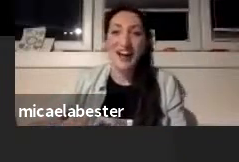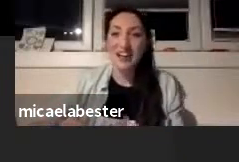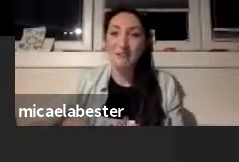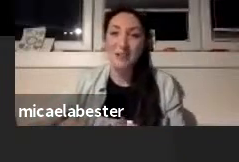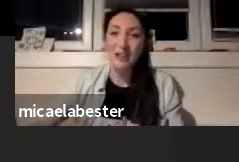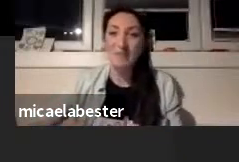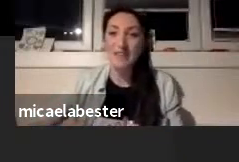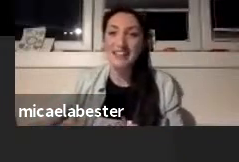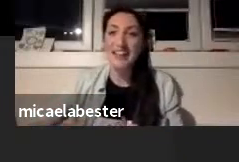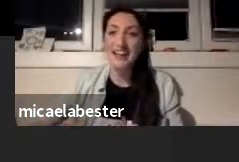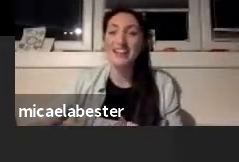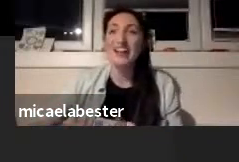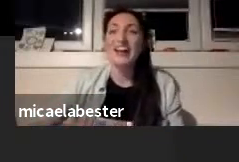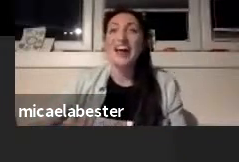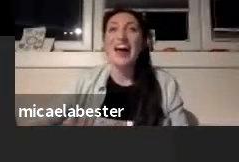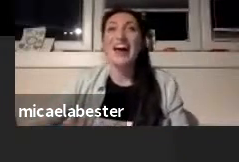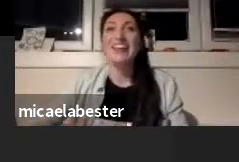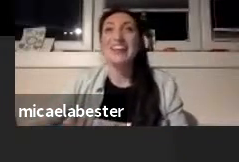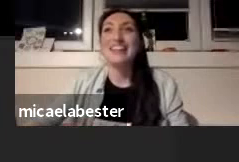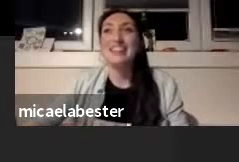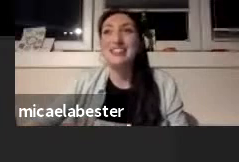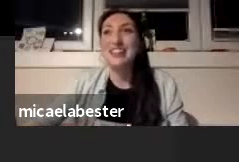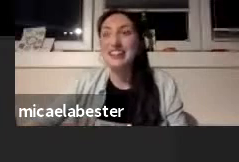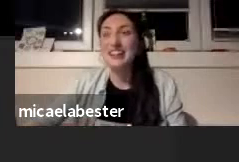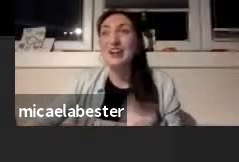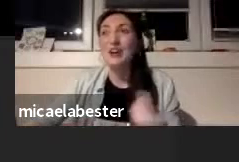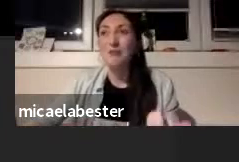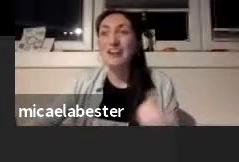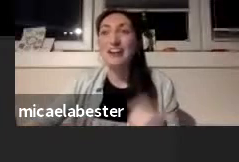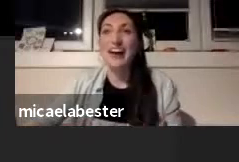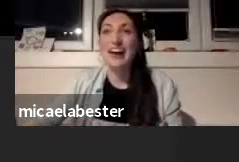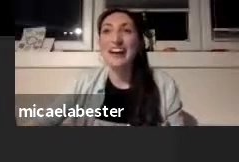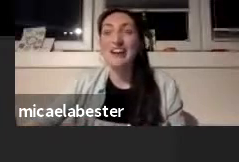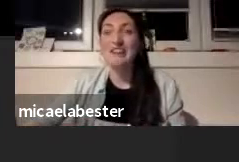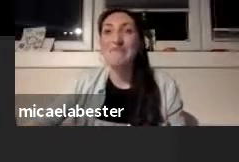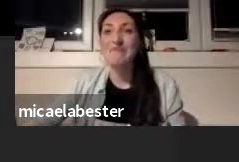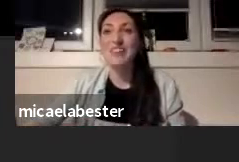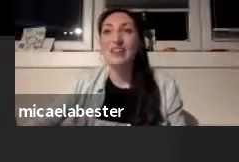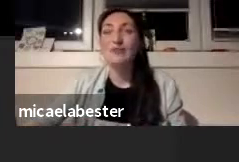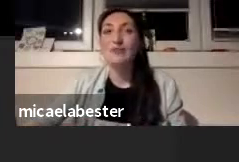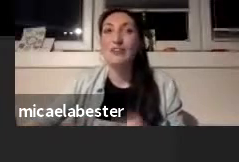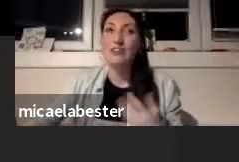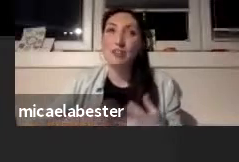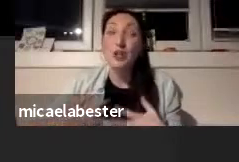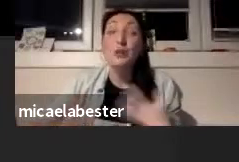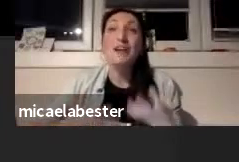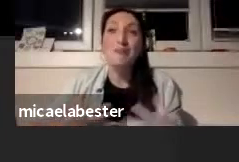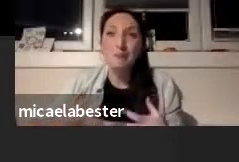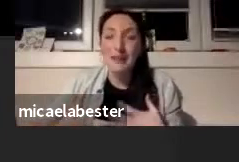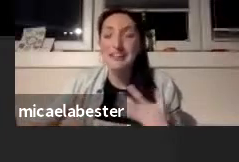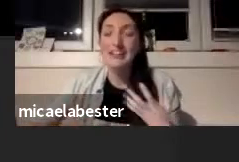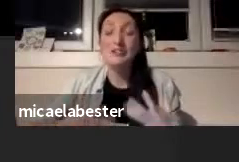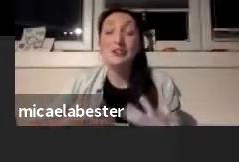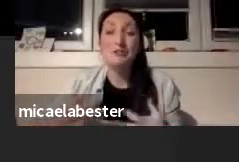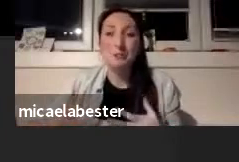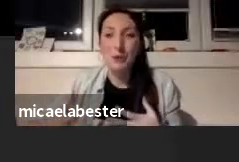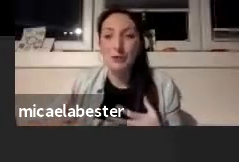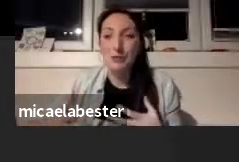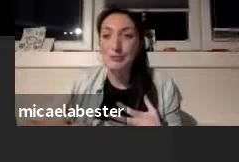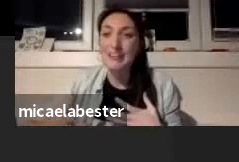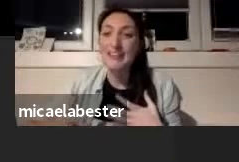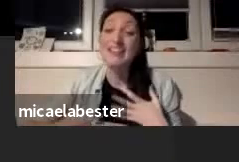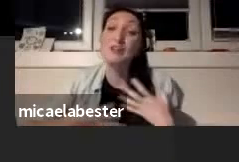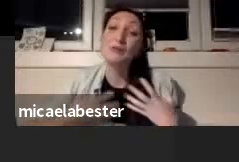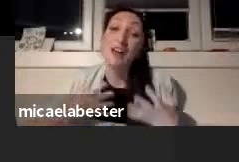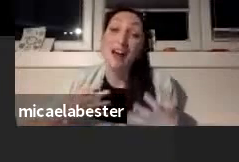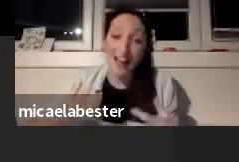and I was like, hi, I'm learning BSL. And then this one guy knew enough BSL to respond